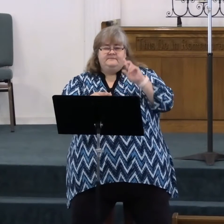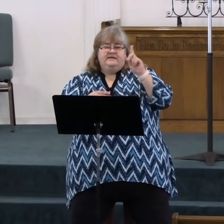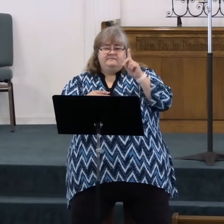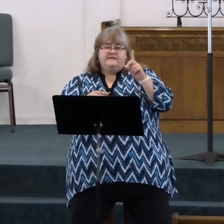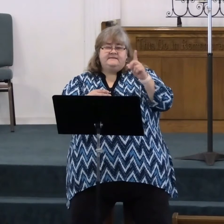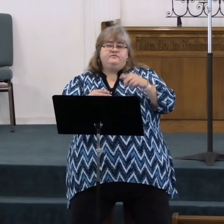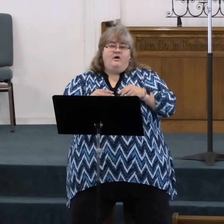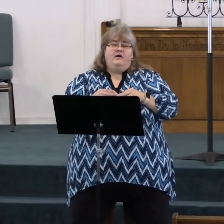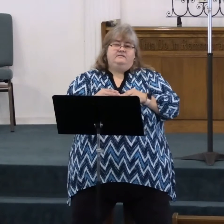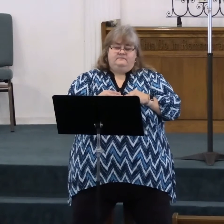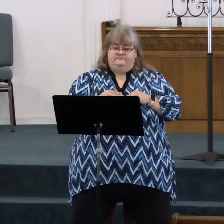That's a thought.